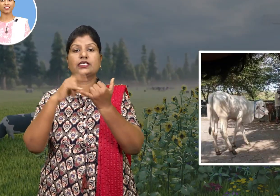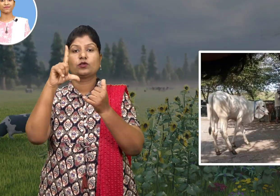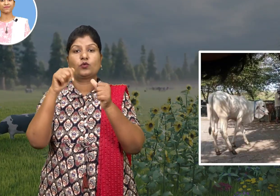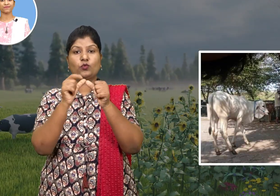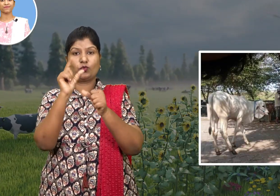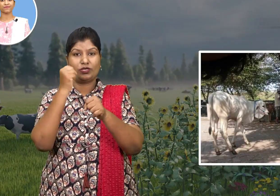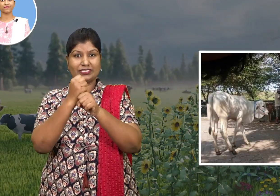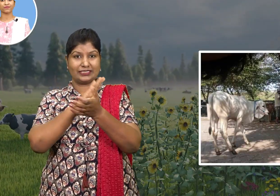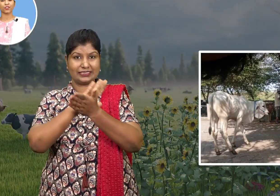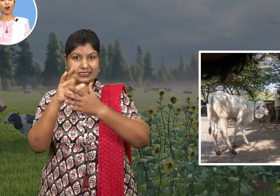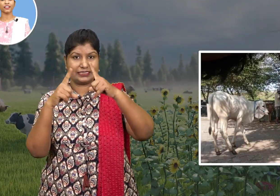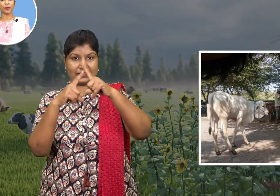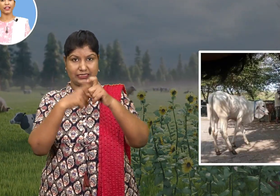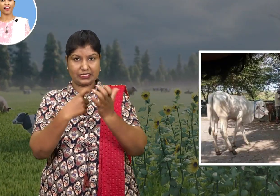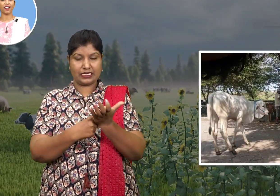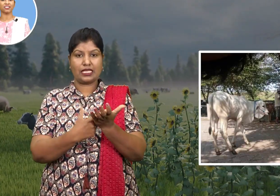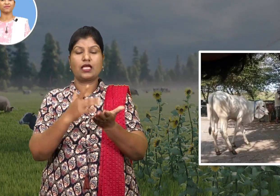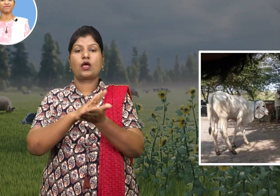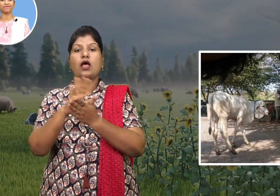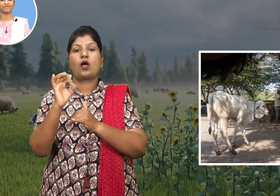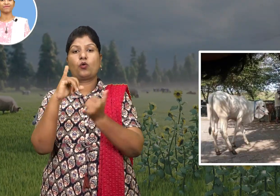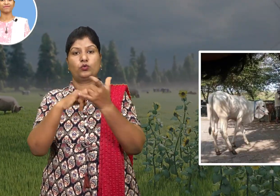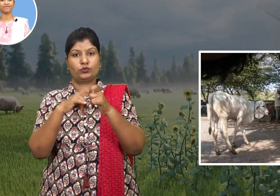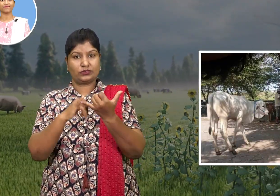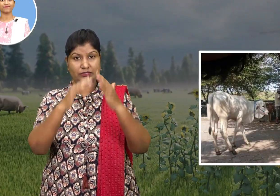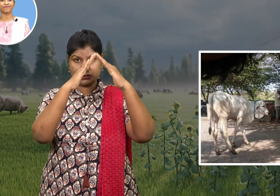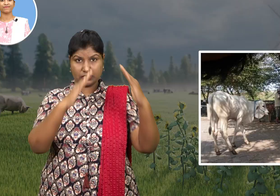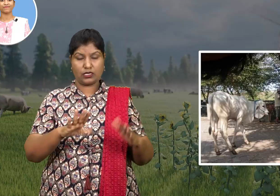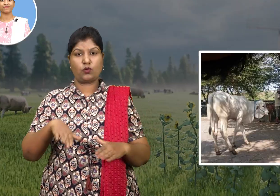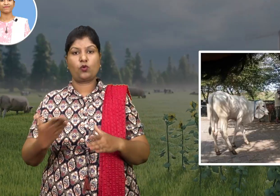slaughterhouses or kabela.